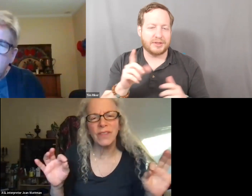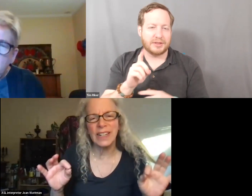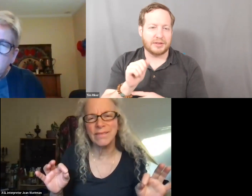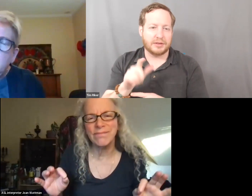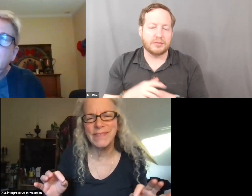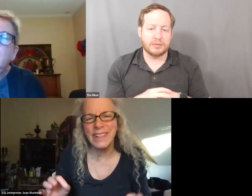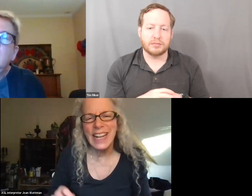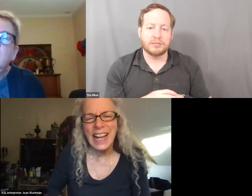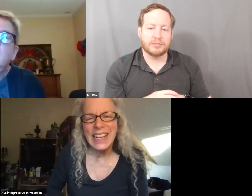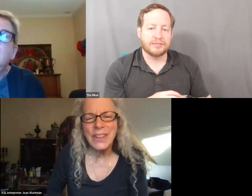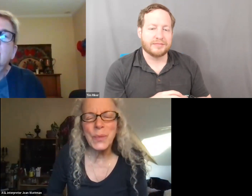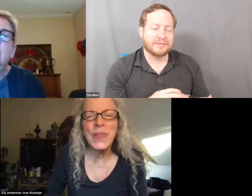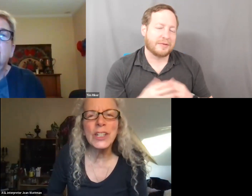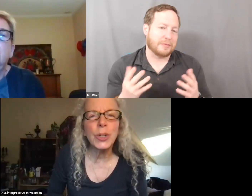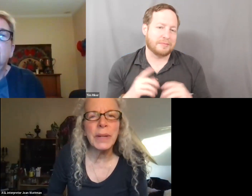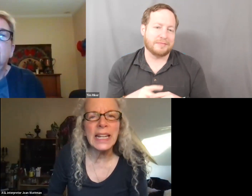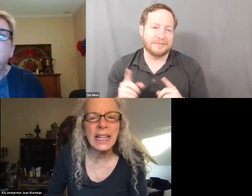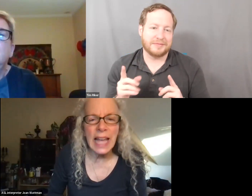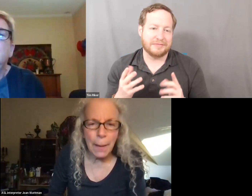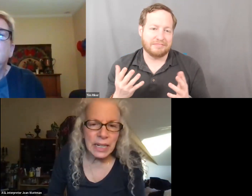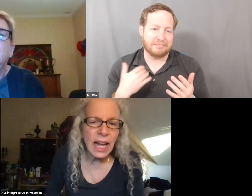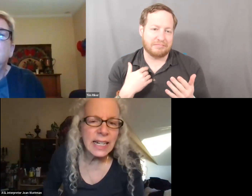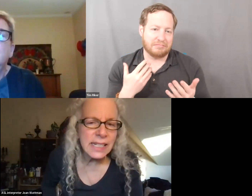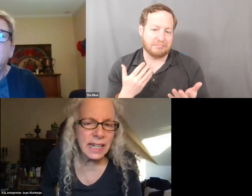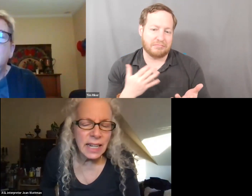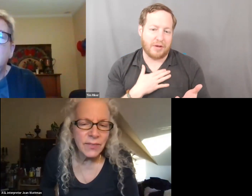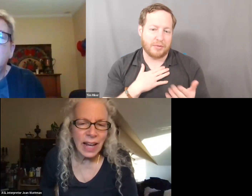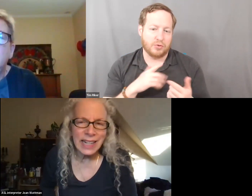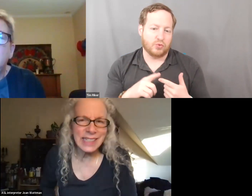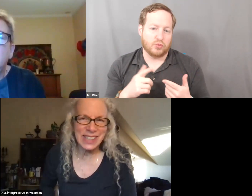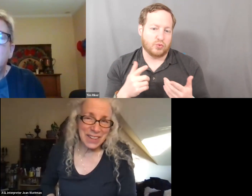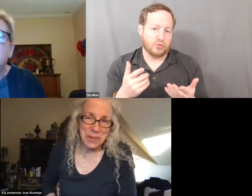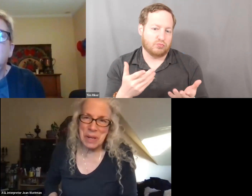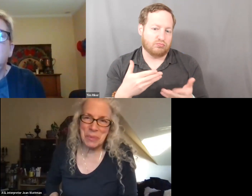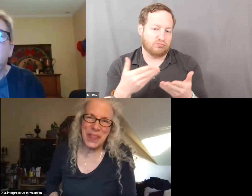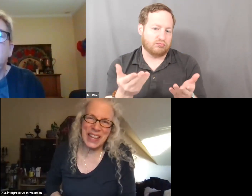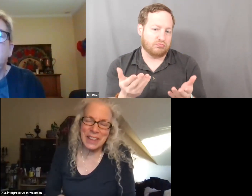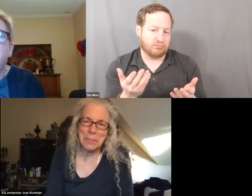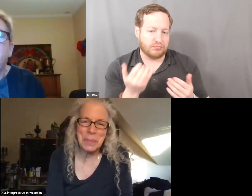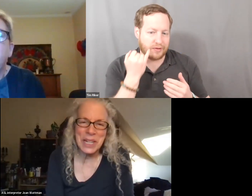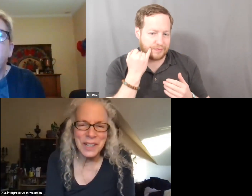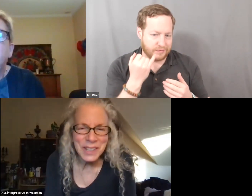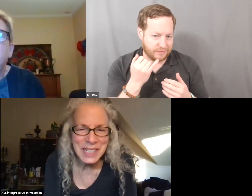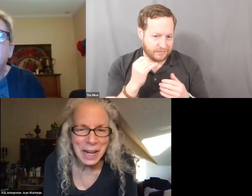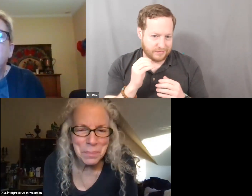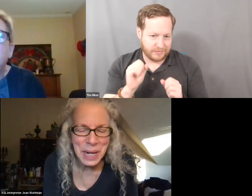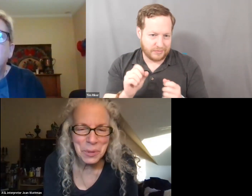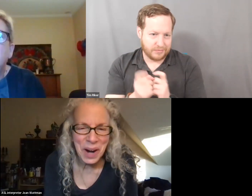it's more You of should a, capitalize ocean. it should be capitalized. If it's kind of a minimal thing, like maybe